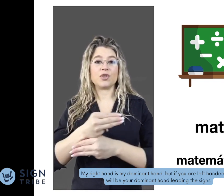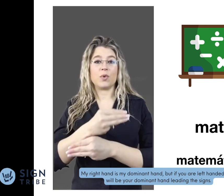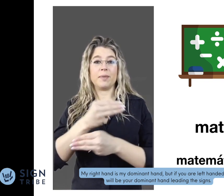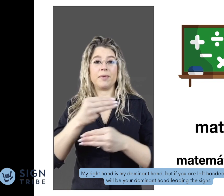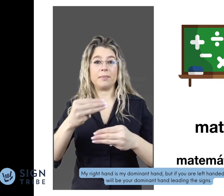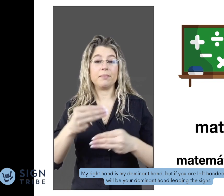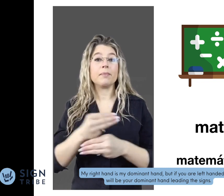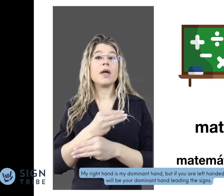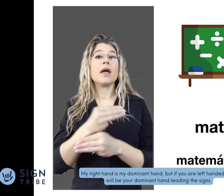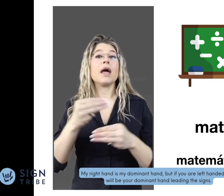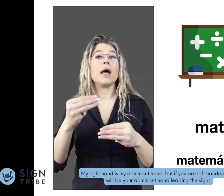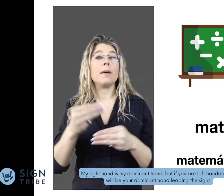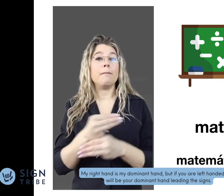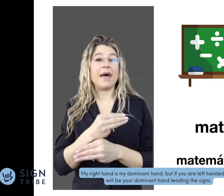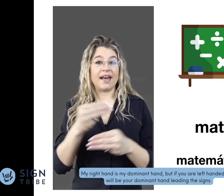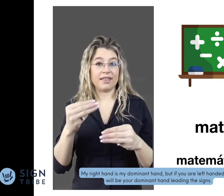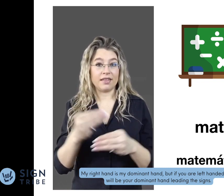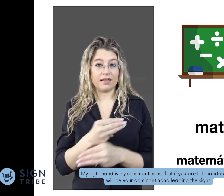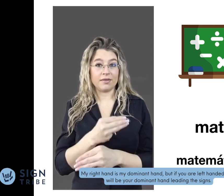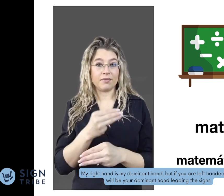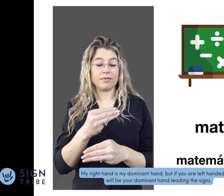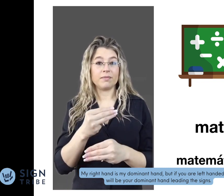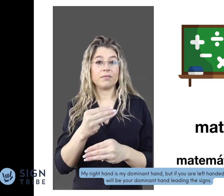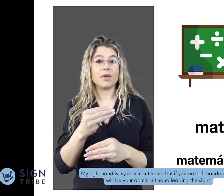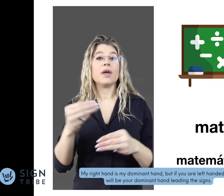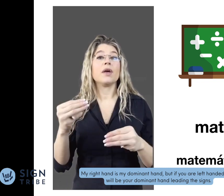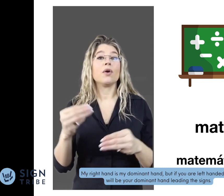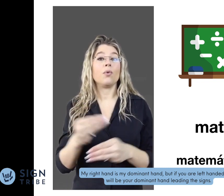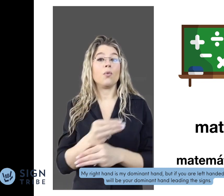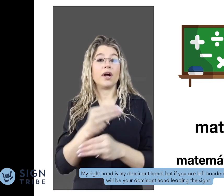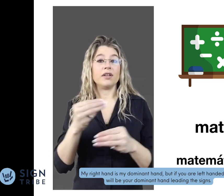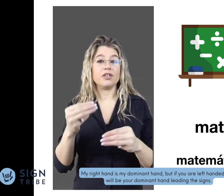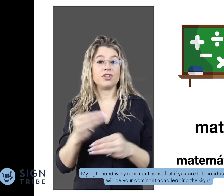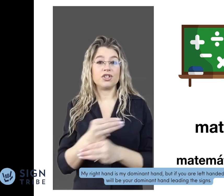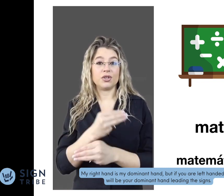them. Math. 1, 2.